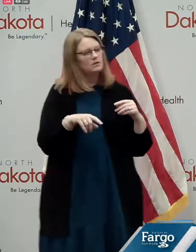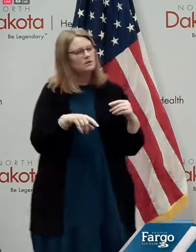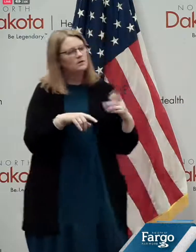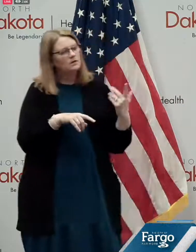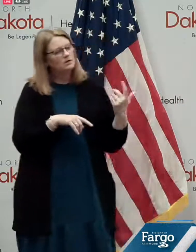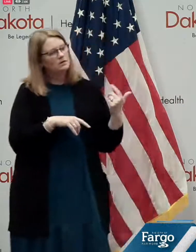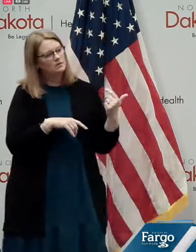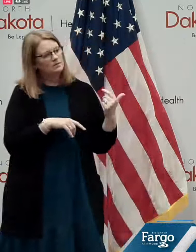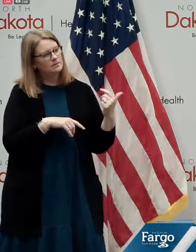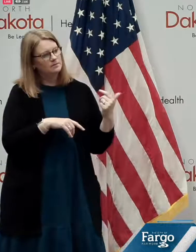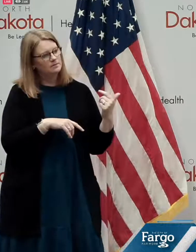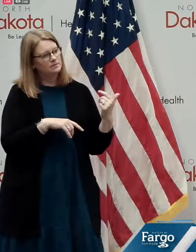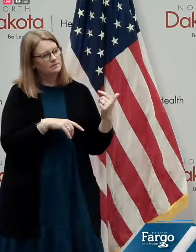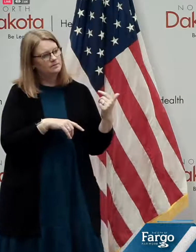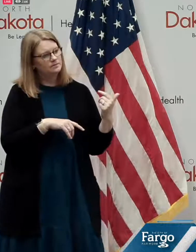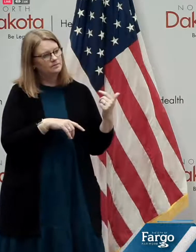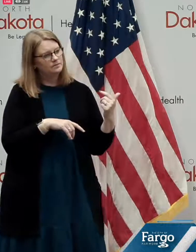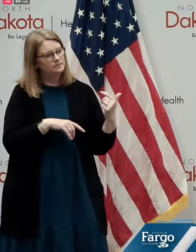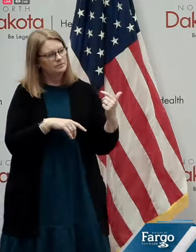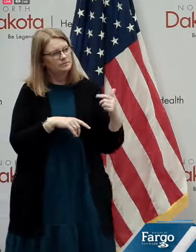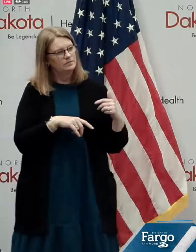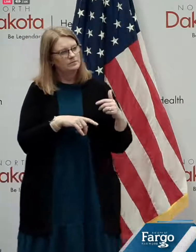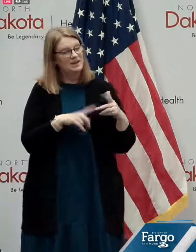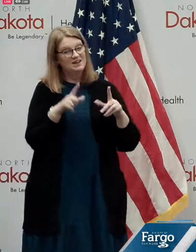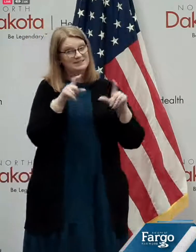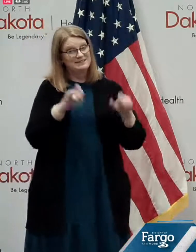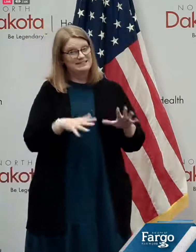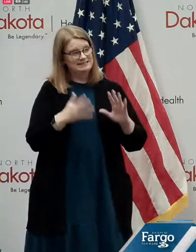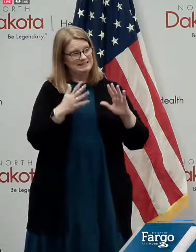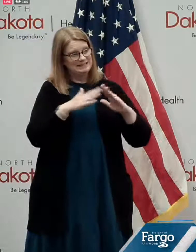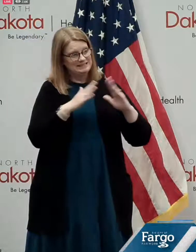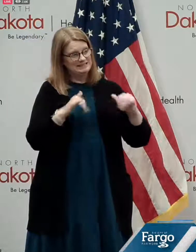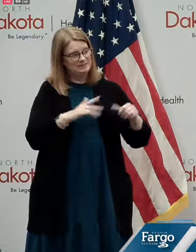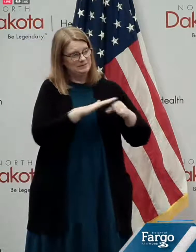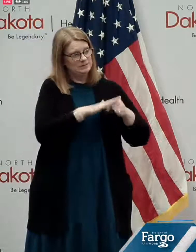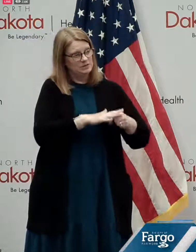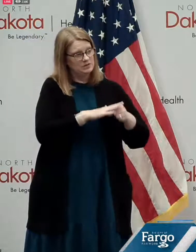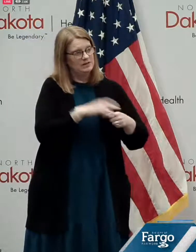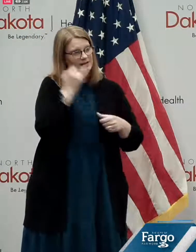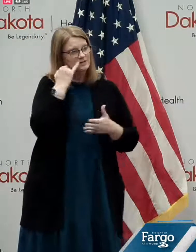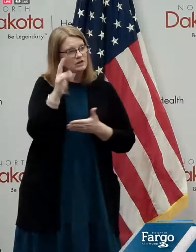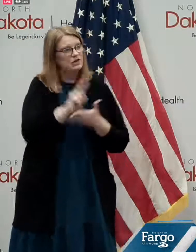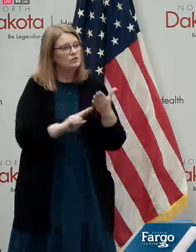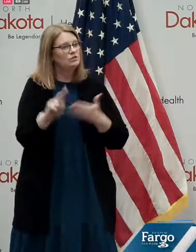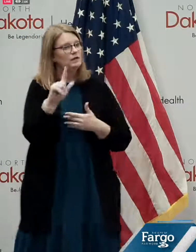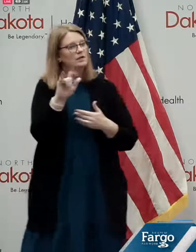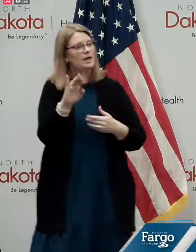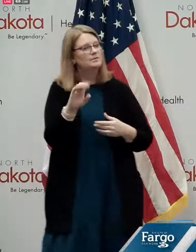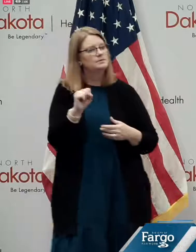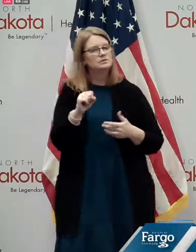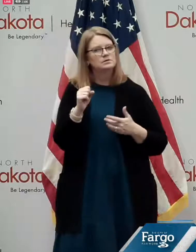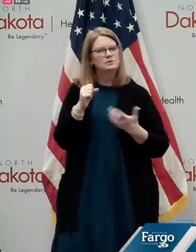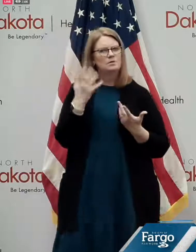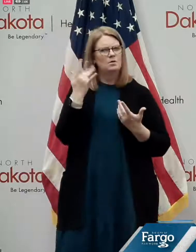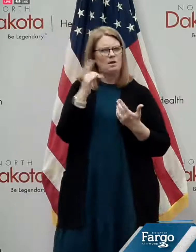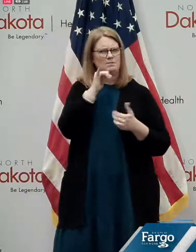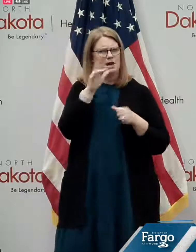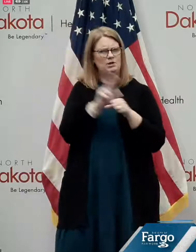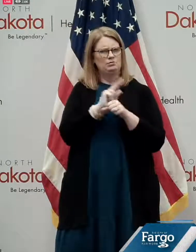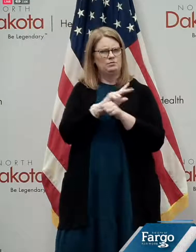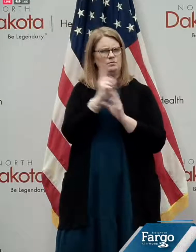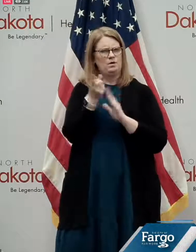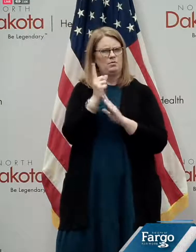stressing our testing systems thus far. If there were university labs available, why weren't we reaching out to them to start with?